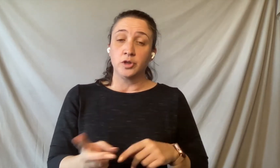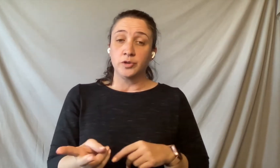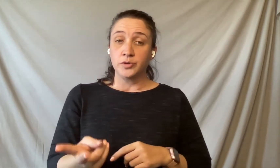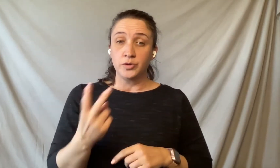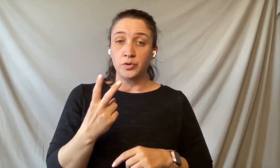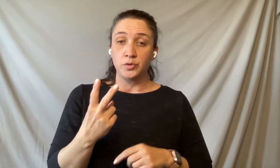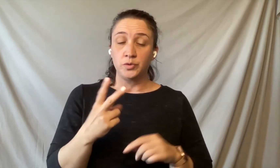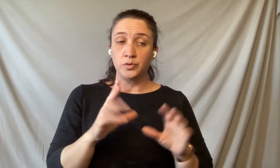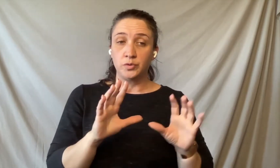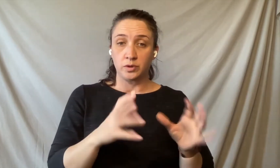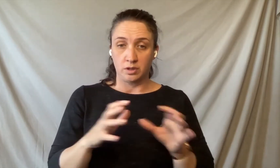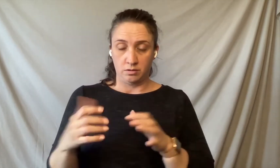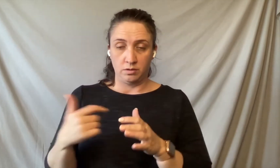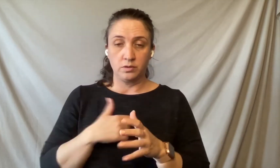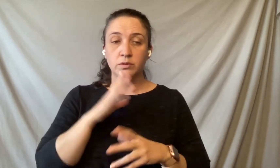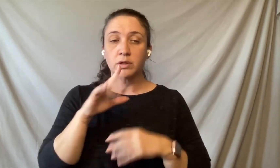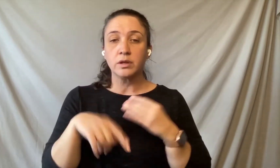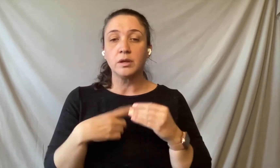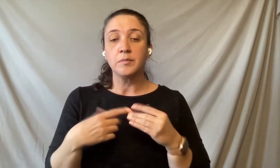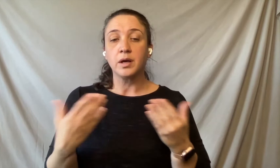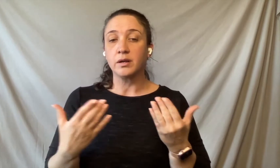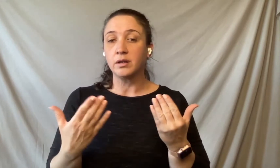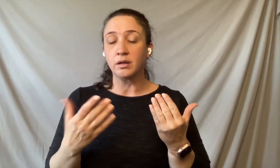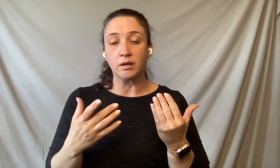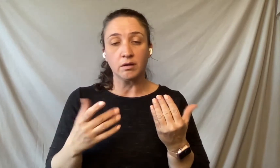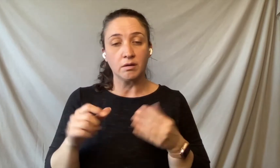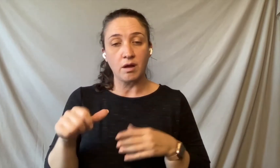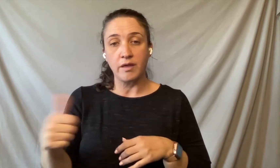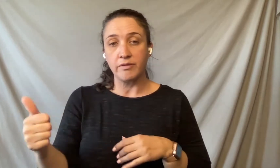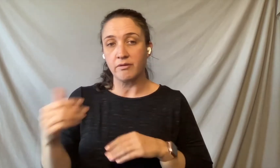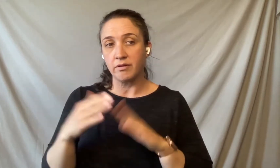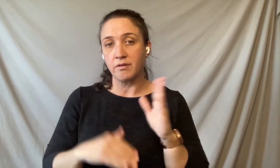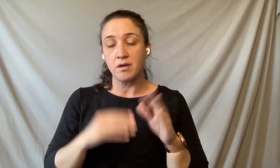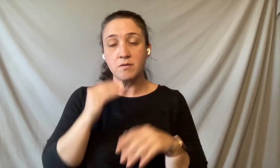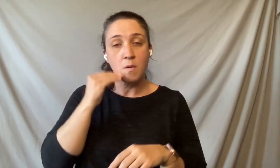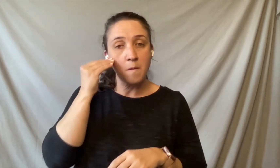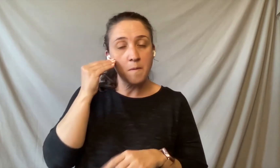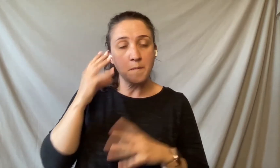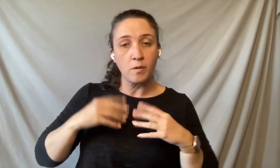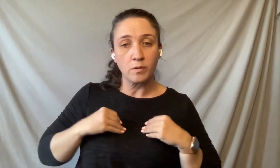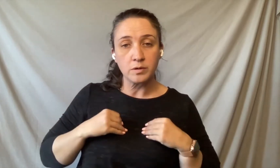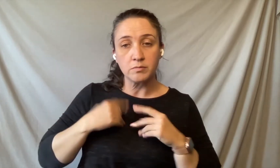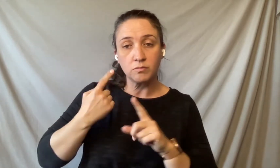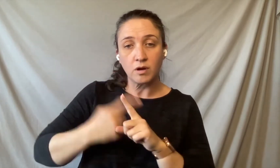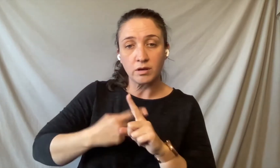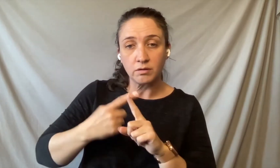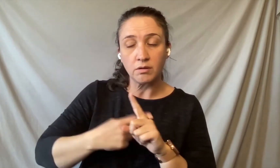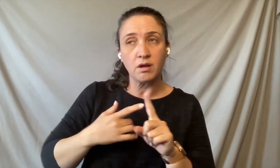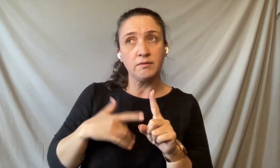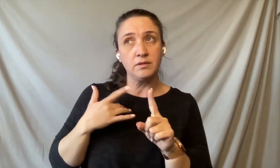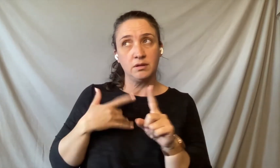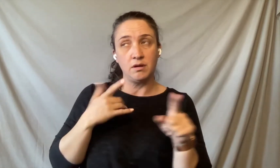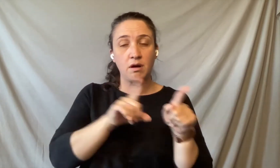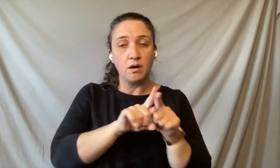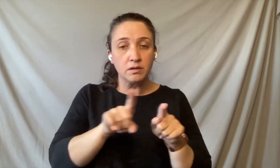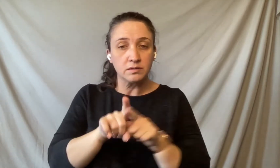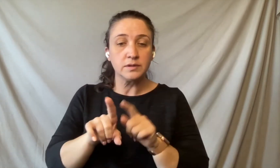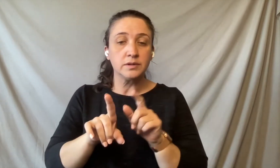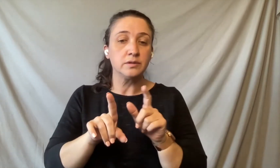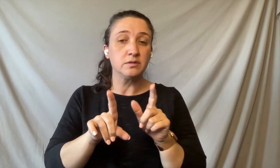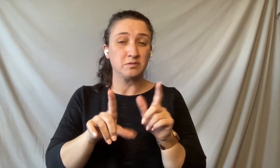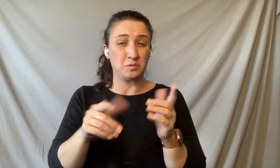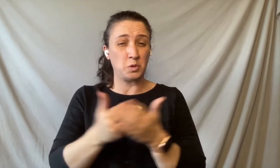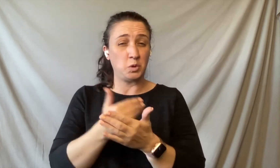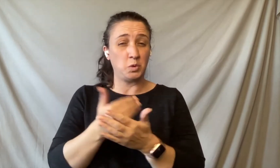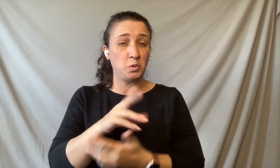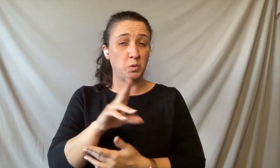categories that we're talking about here beyond like homeownership rental. I think there's also the development of new units, right? Which